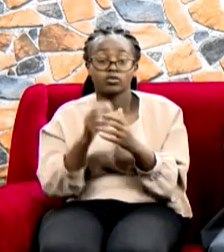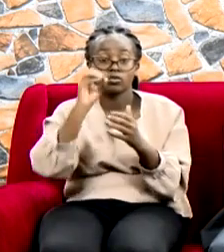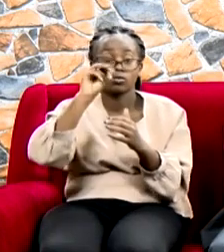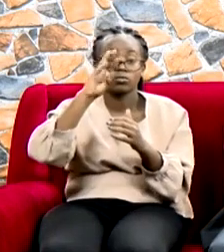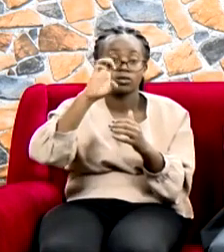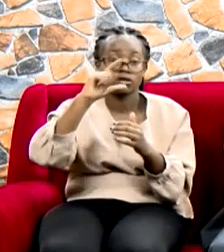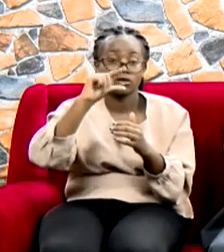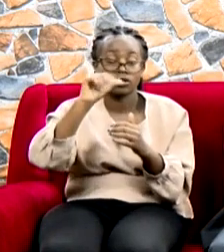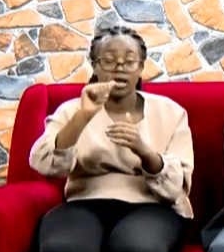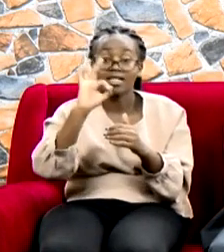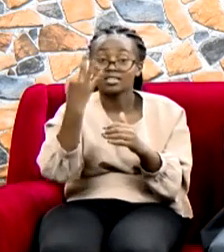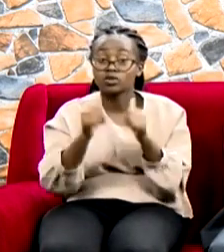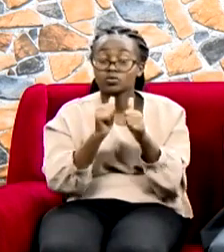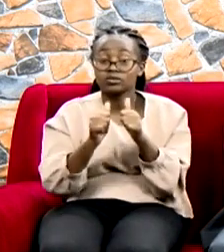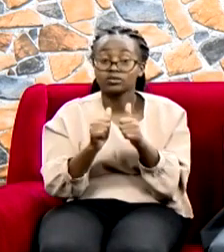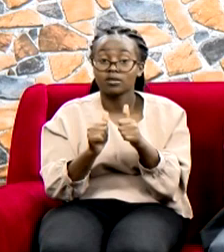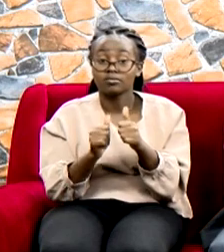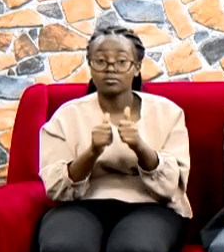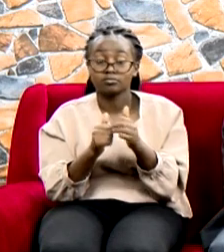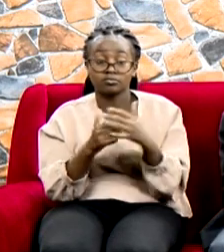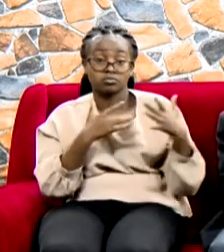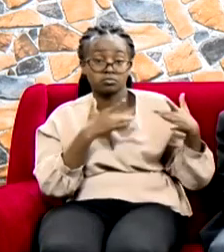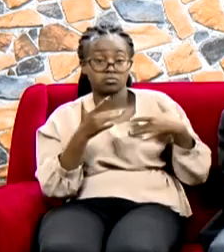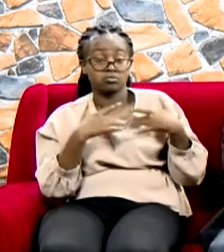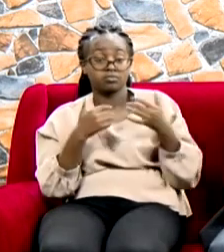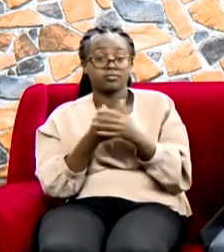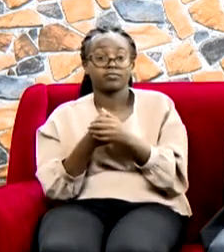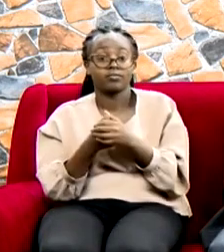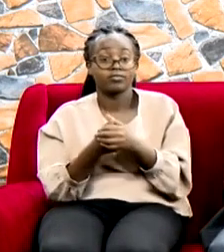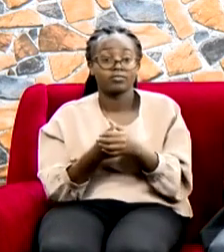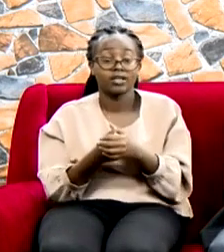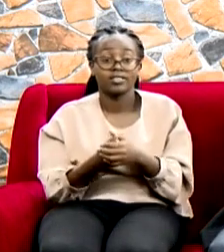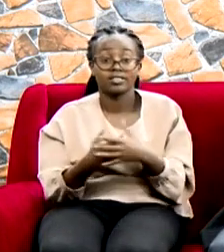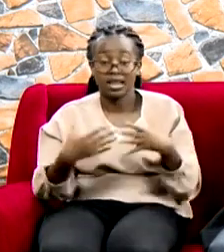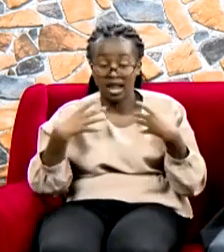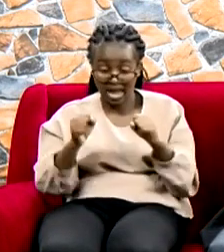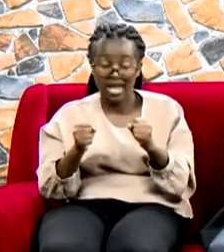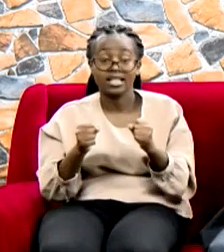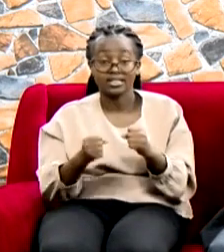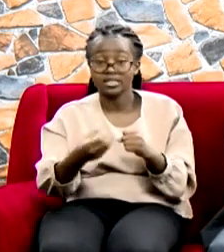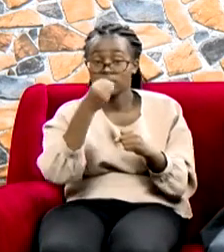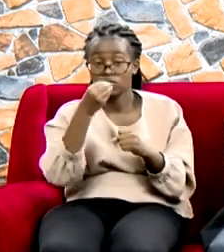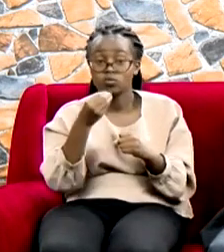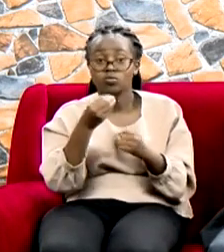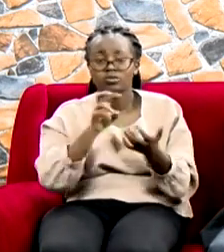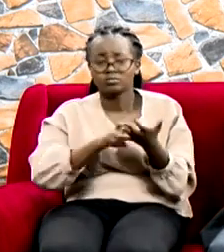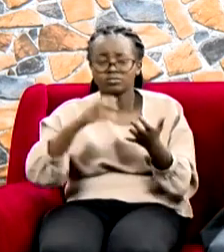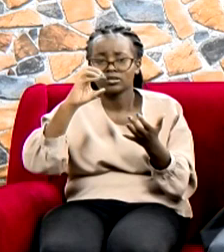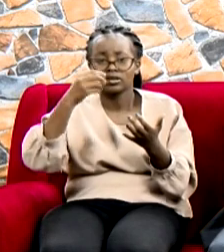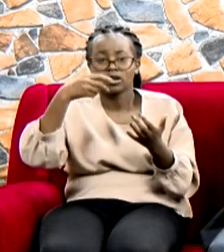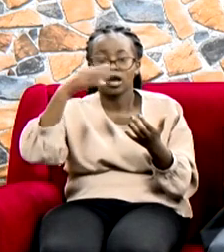Omega-3 would be an area that need to be considered. And then generally, healthy feeding. Cut down on refined